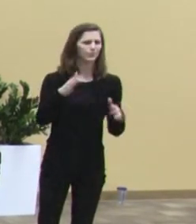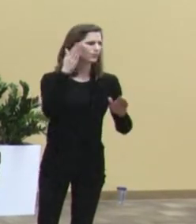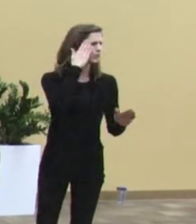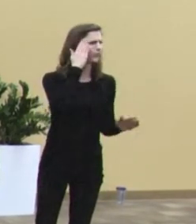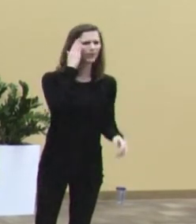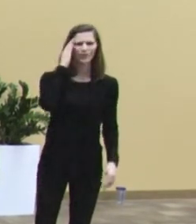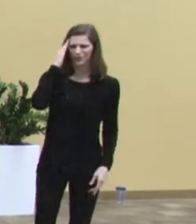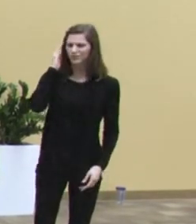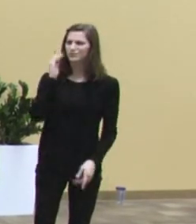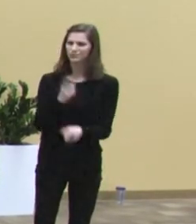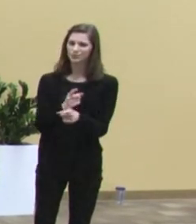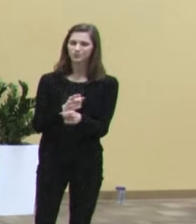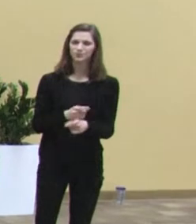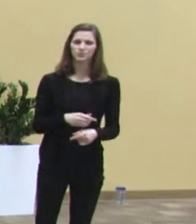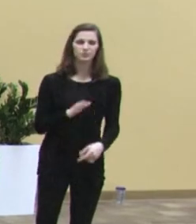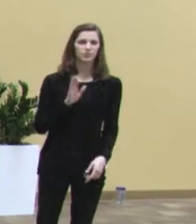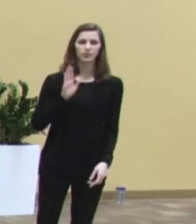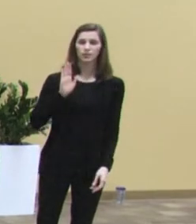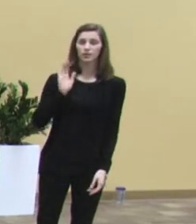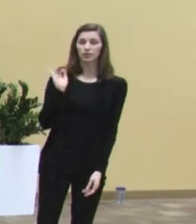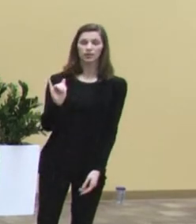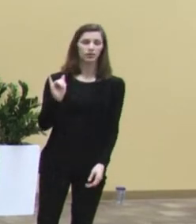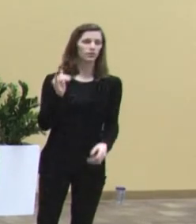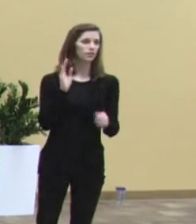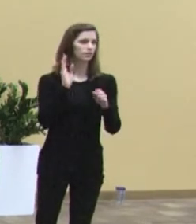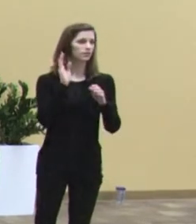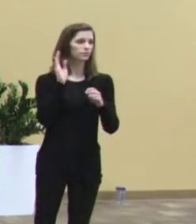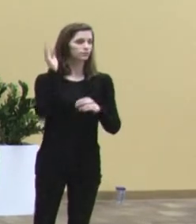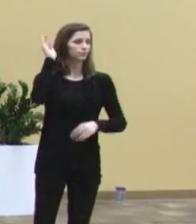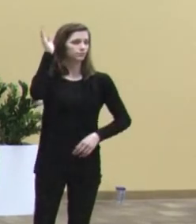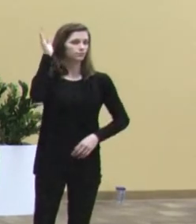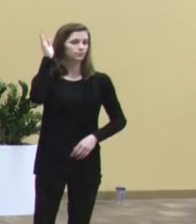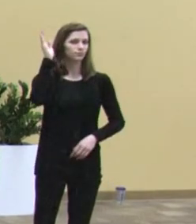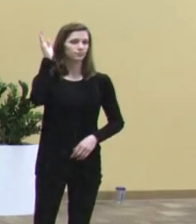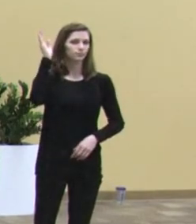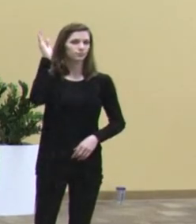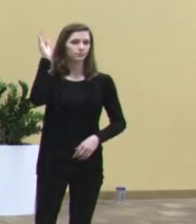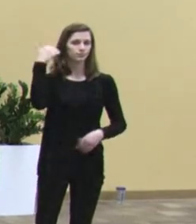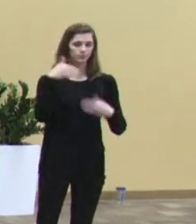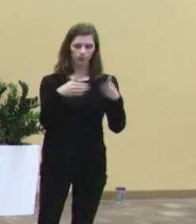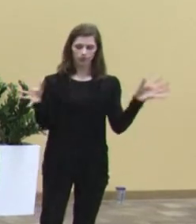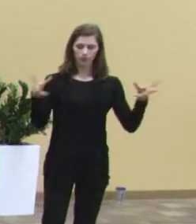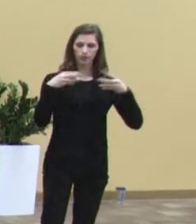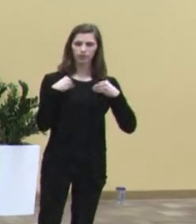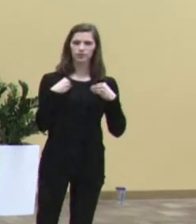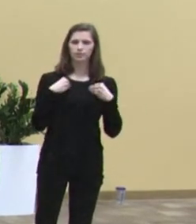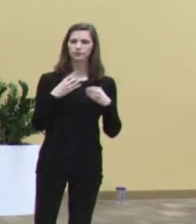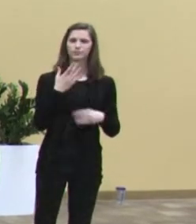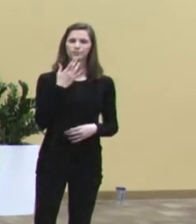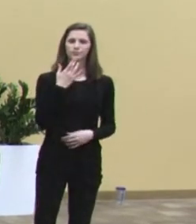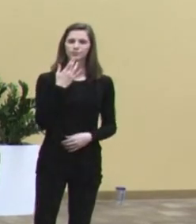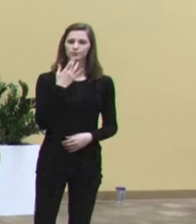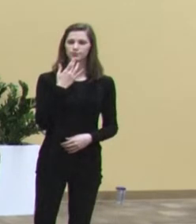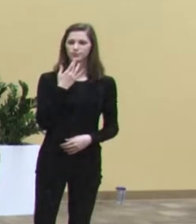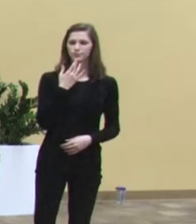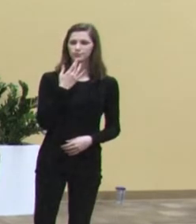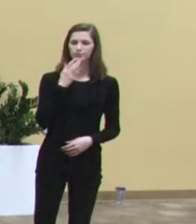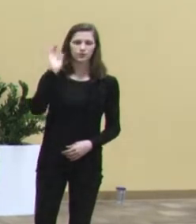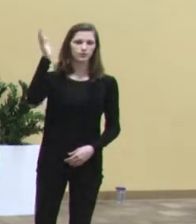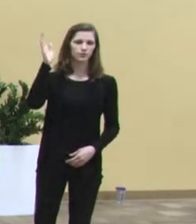been very widely adopted as being the preferred voice of Dr. King that we've